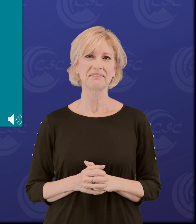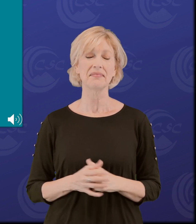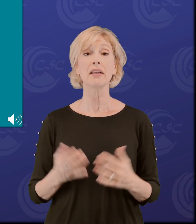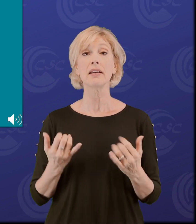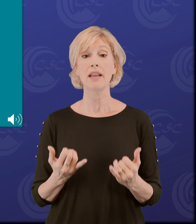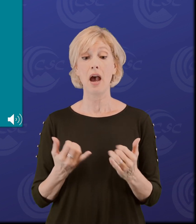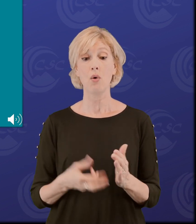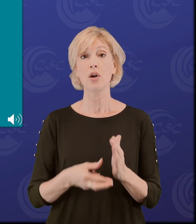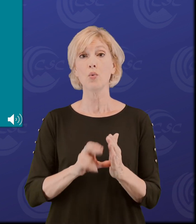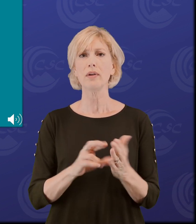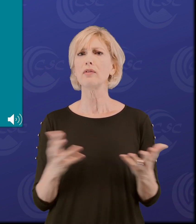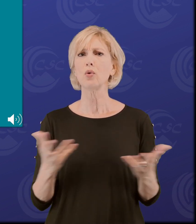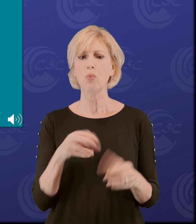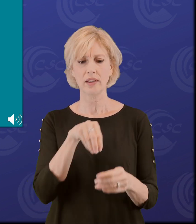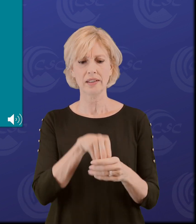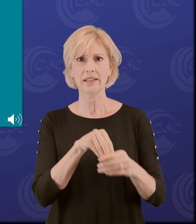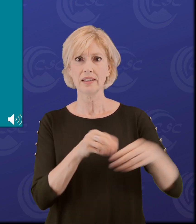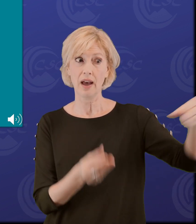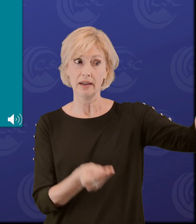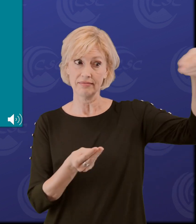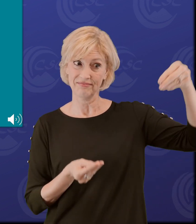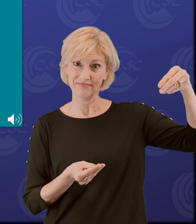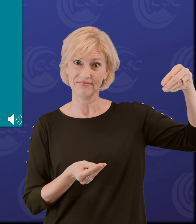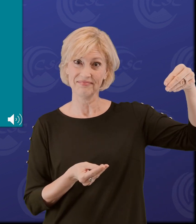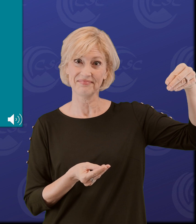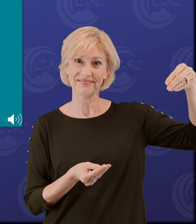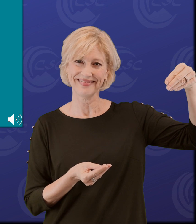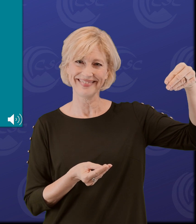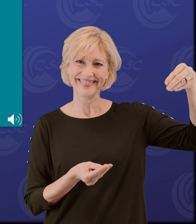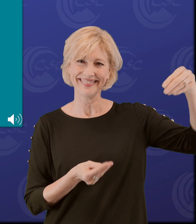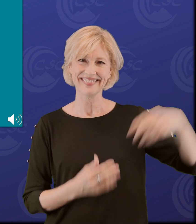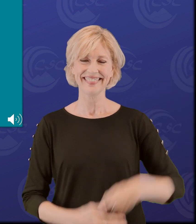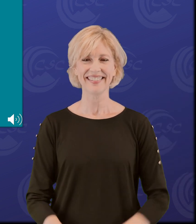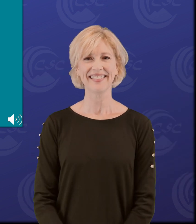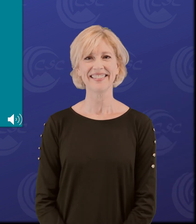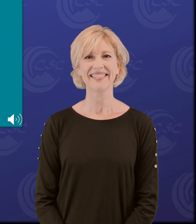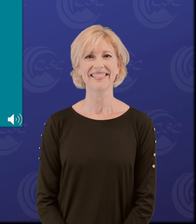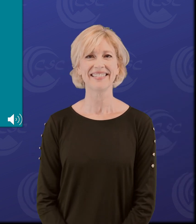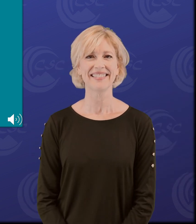Let's go over the contents of your mail ballot packet.